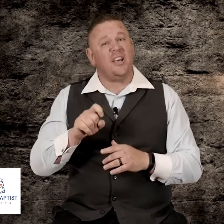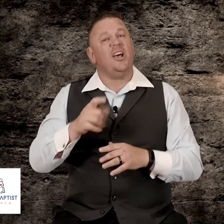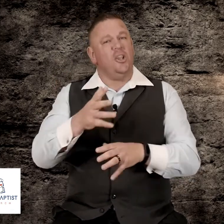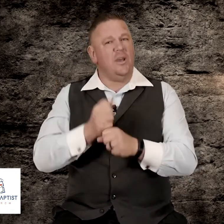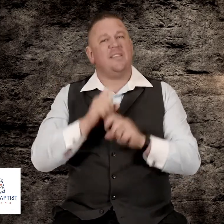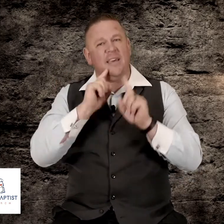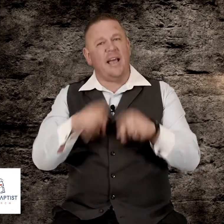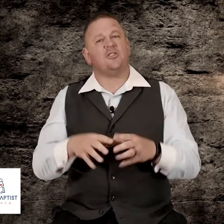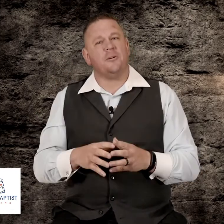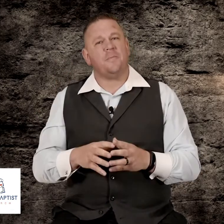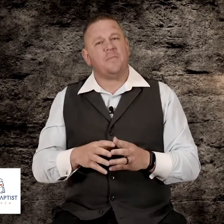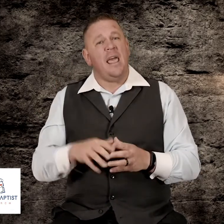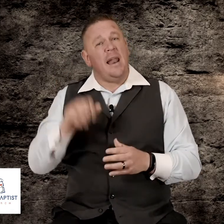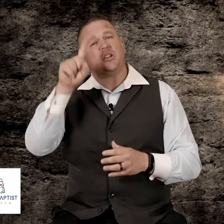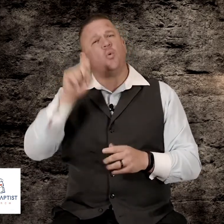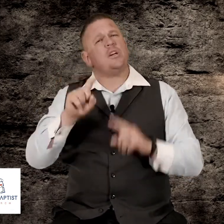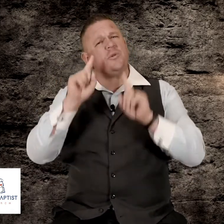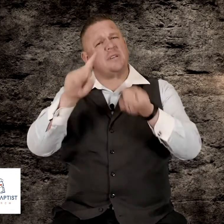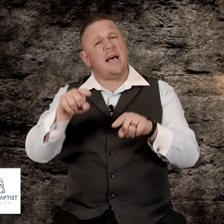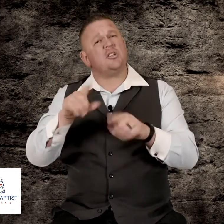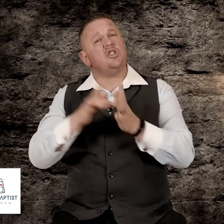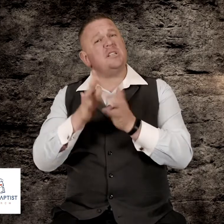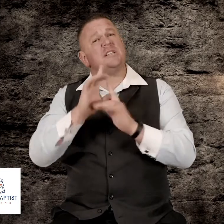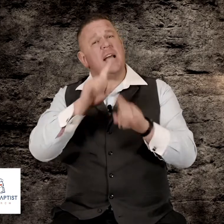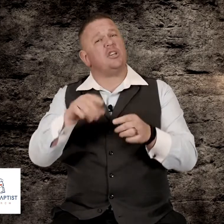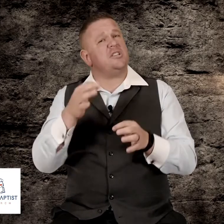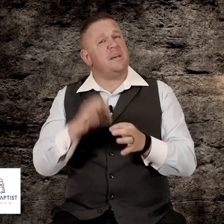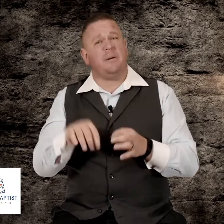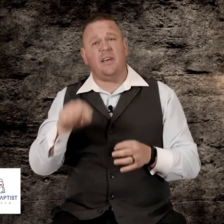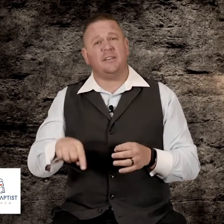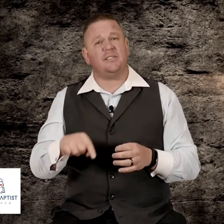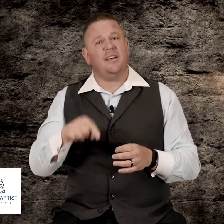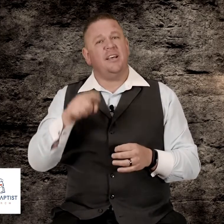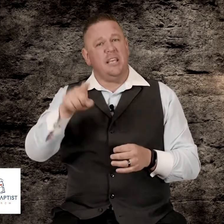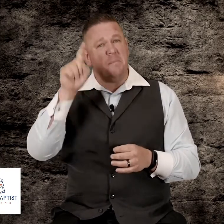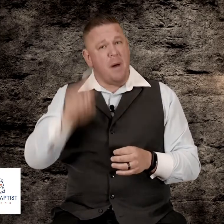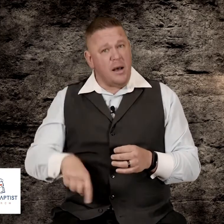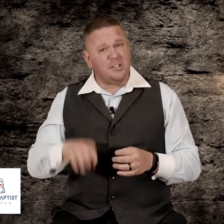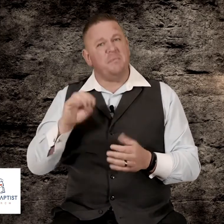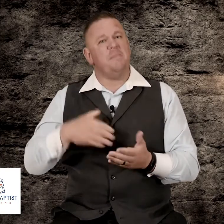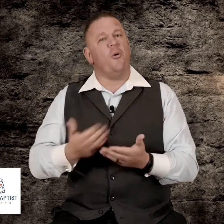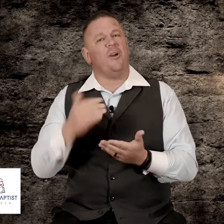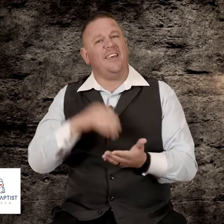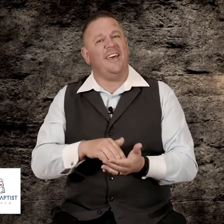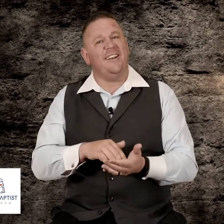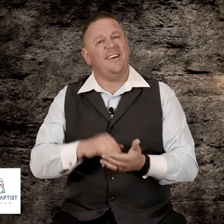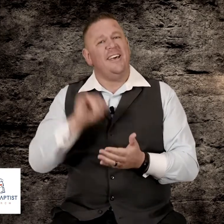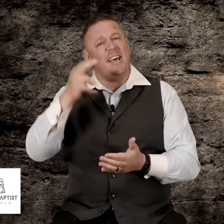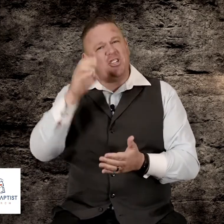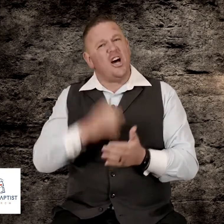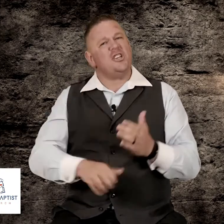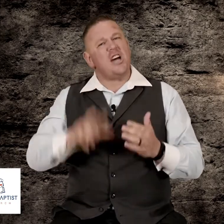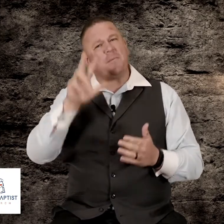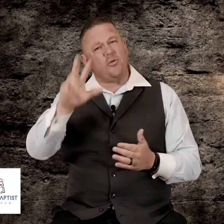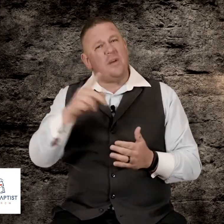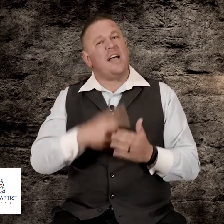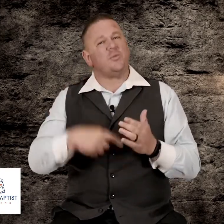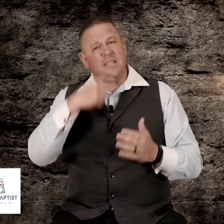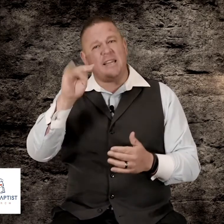you get the answer. And as the question was asked, Jesus answered simply this, you must be born again. In John chapter 3, that's what he said to